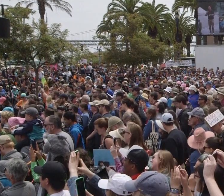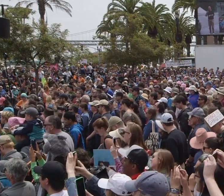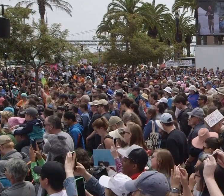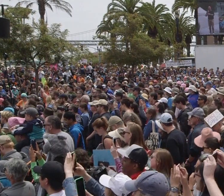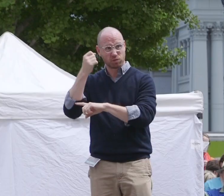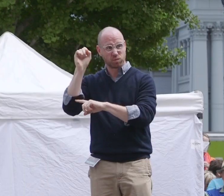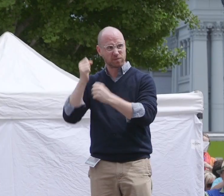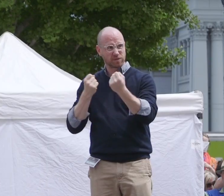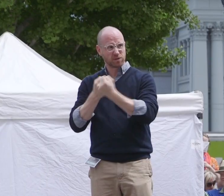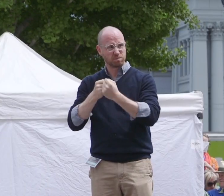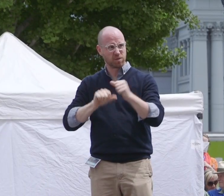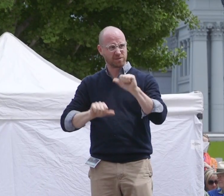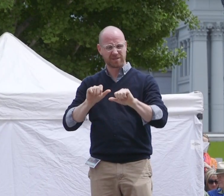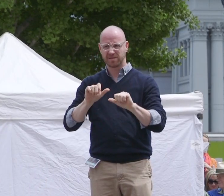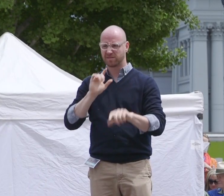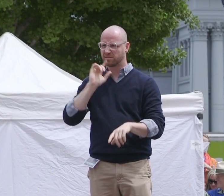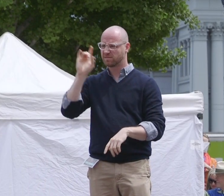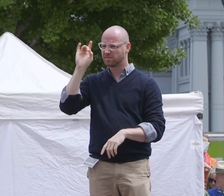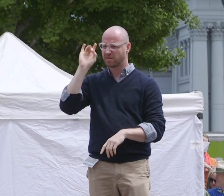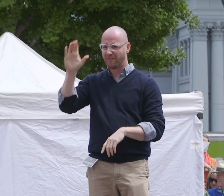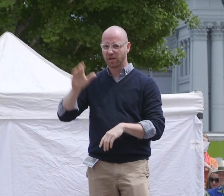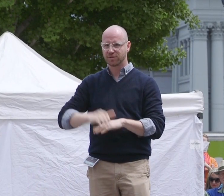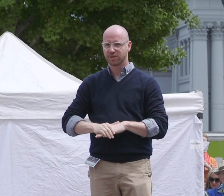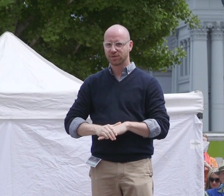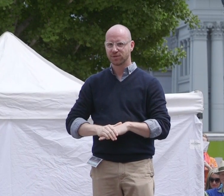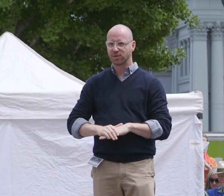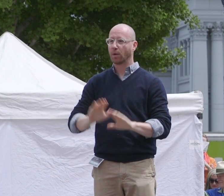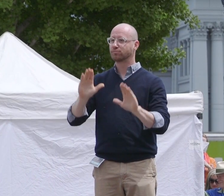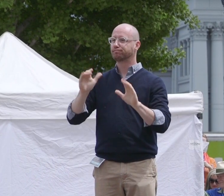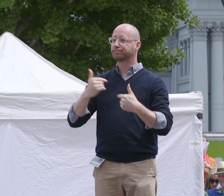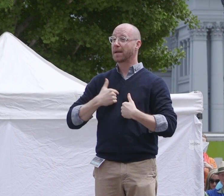And now a speech from a guy with a high school diploma.